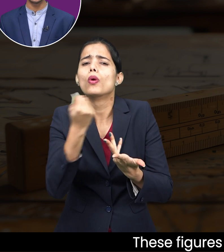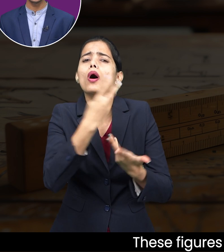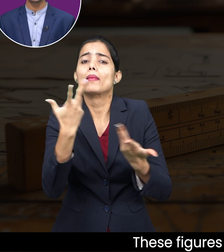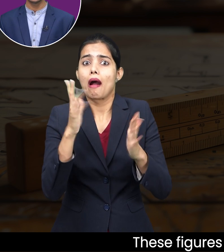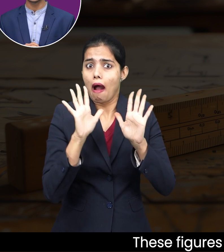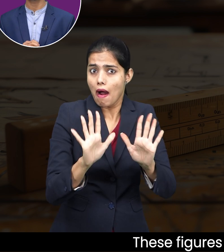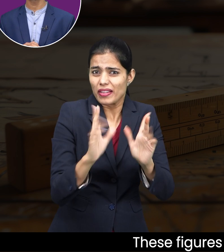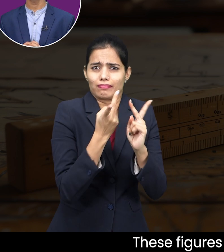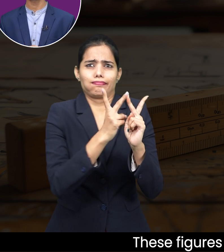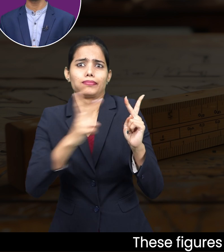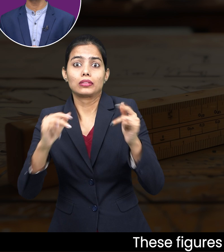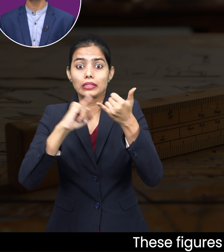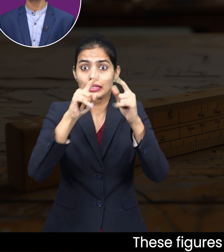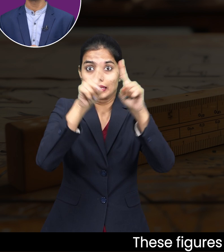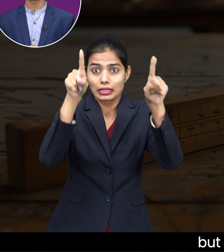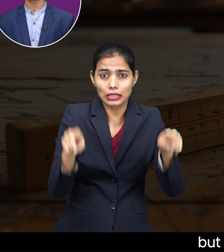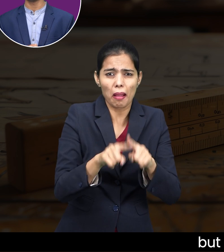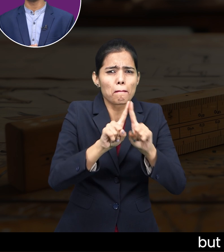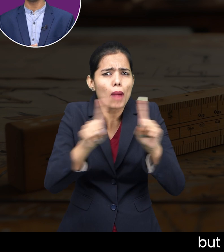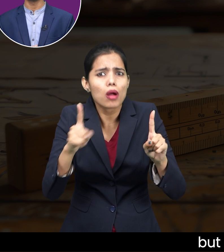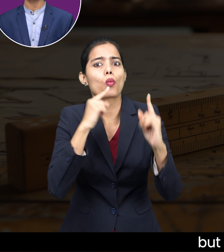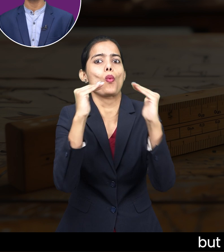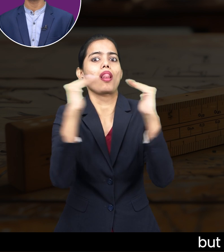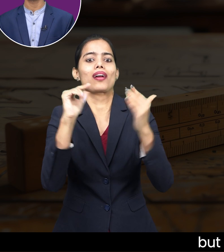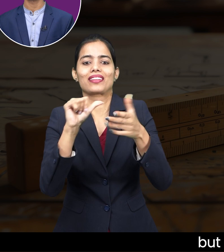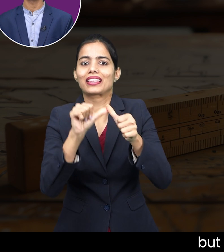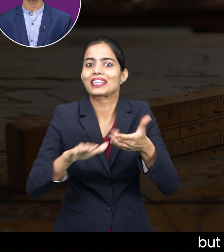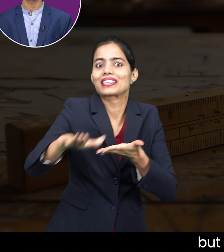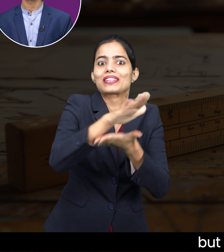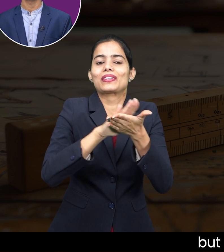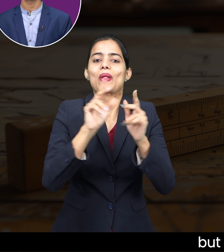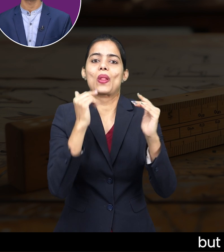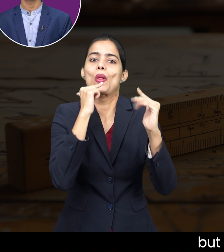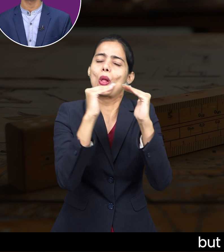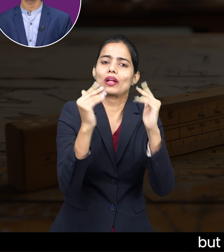These figures have different shapes but equal areas.